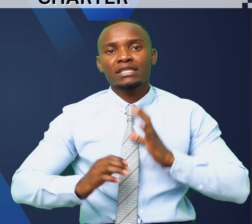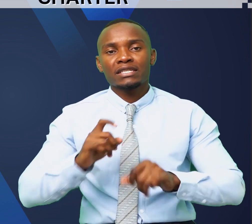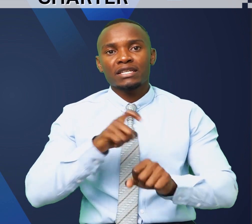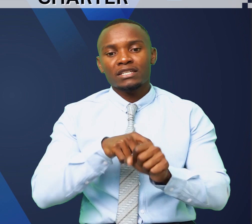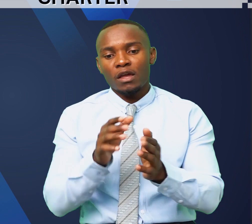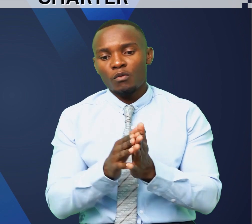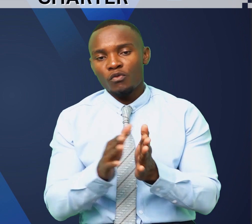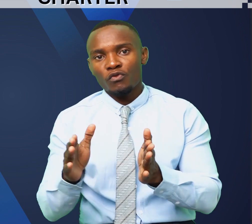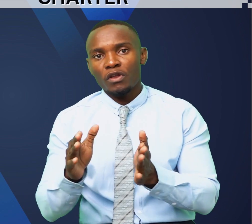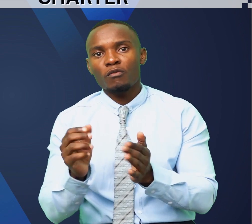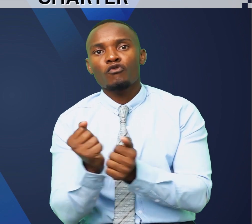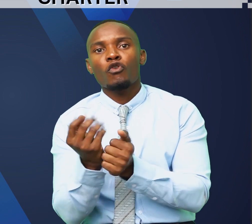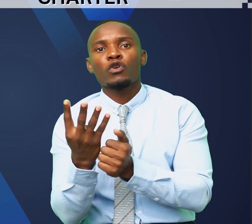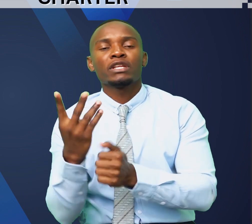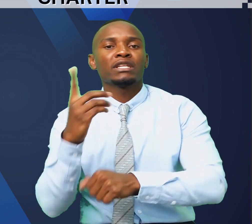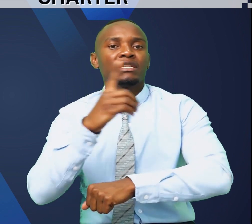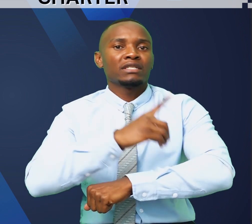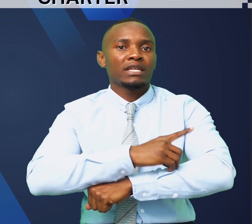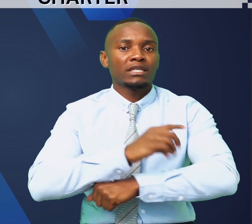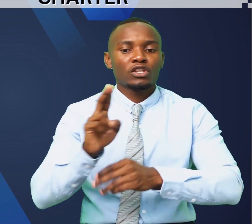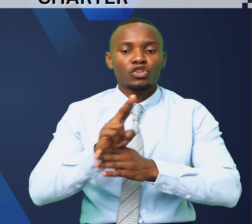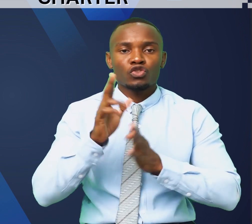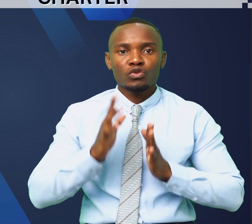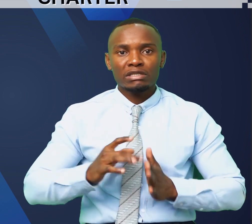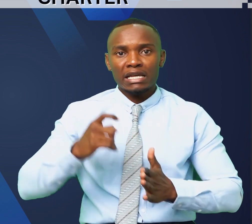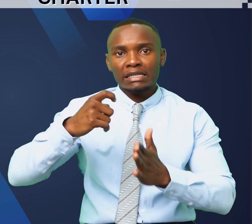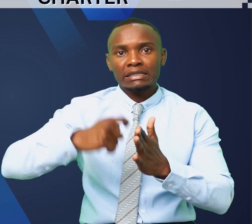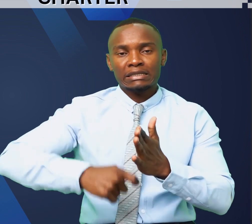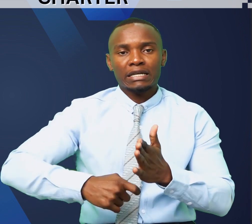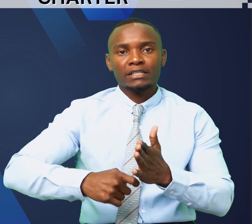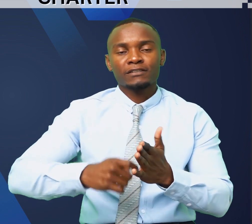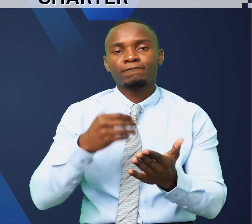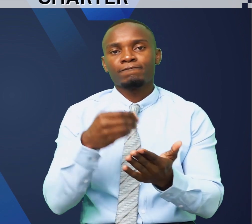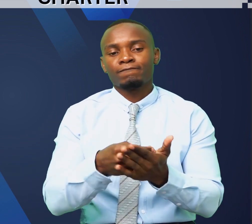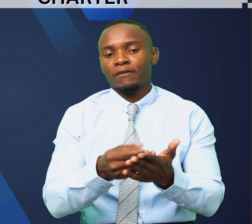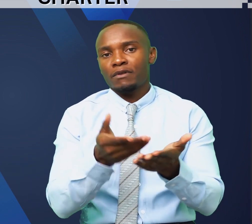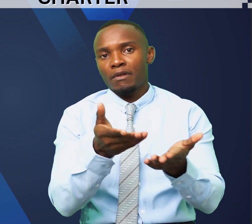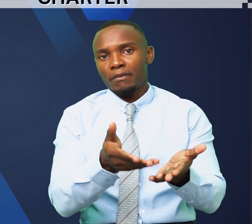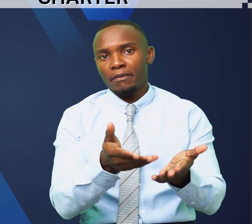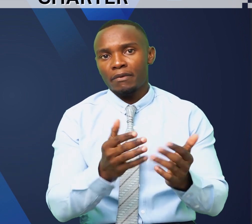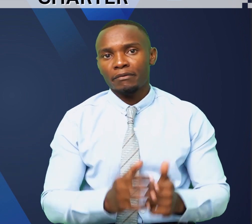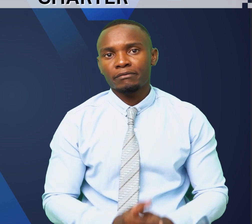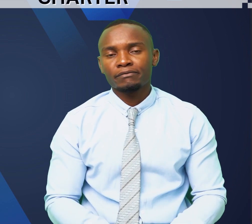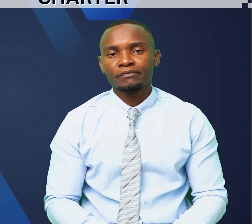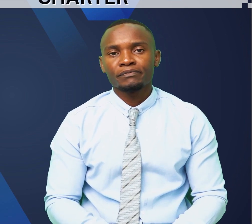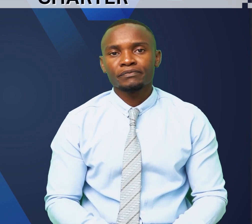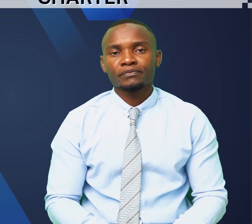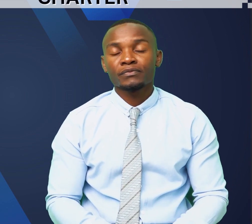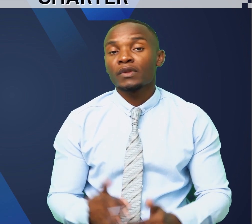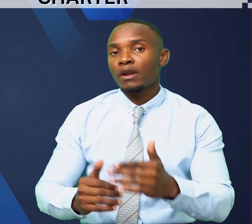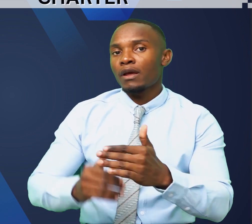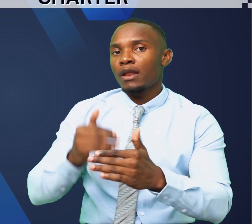Timeline, 14 days. User charges, applicable fee. Service